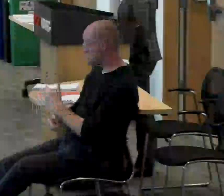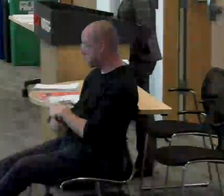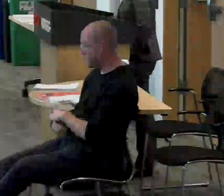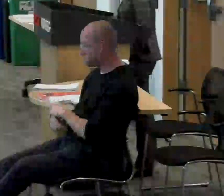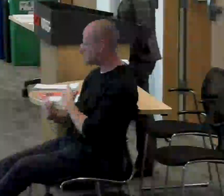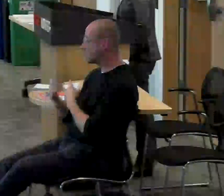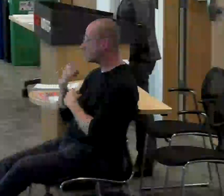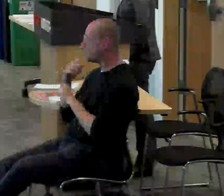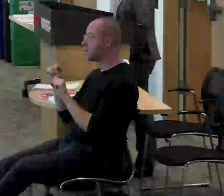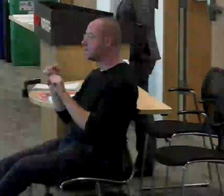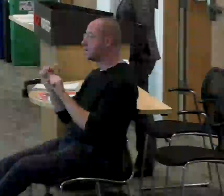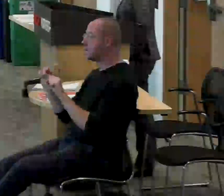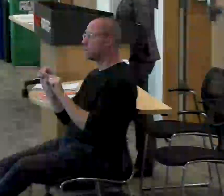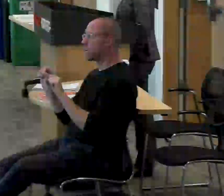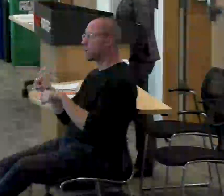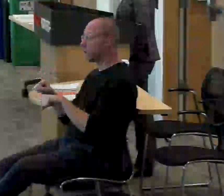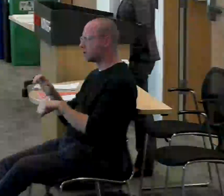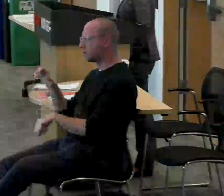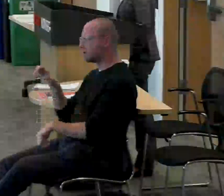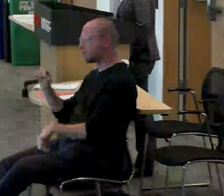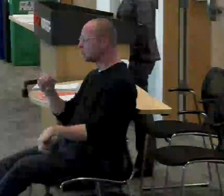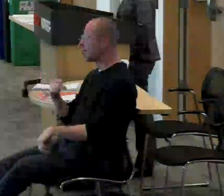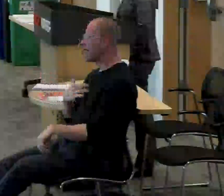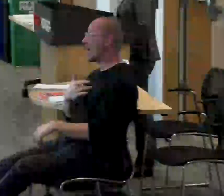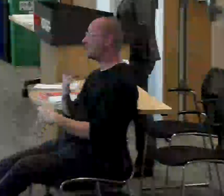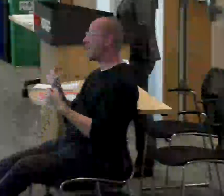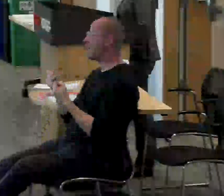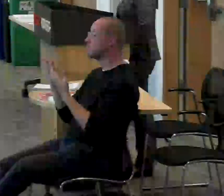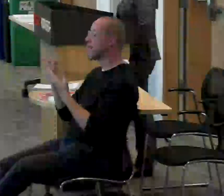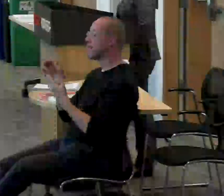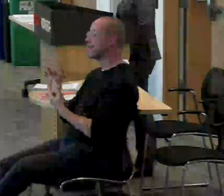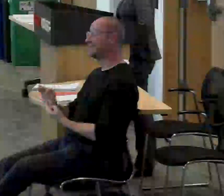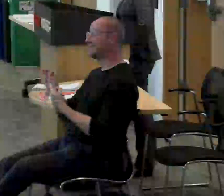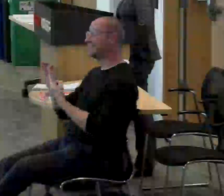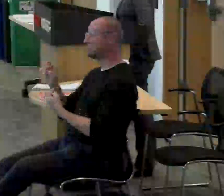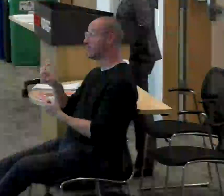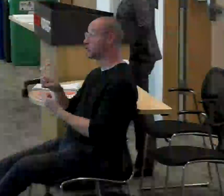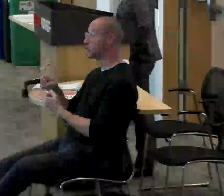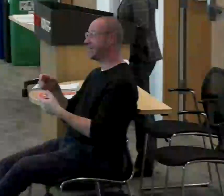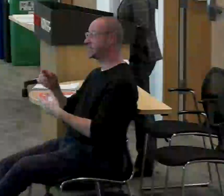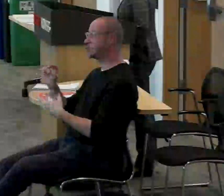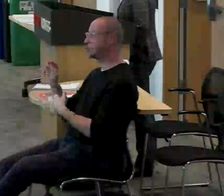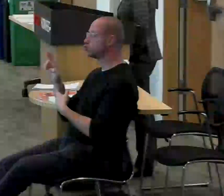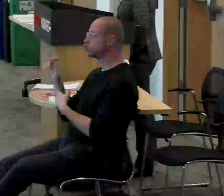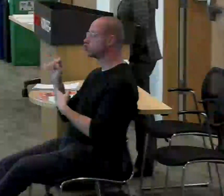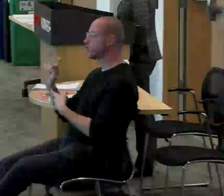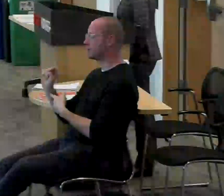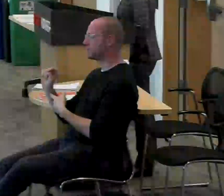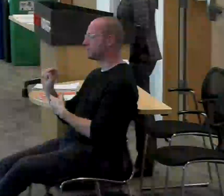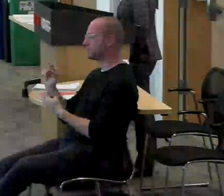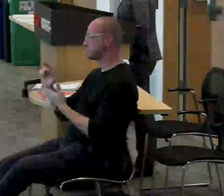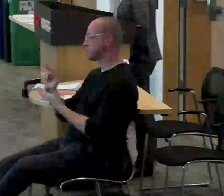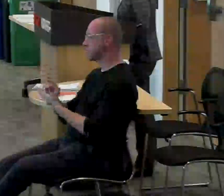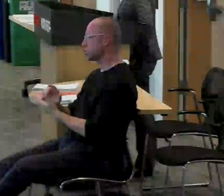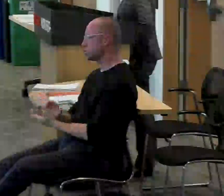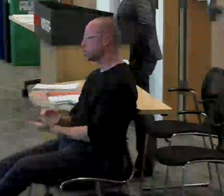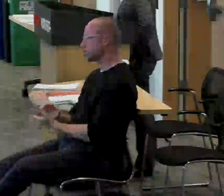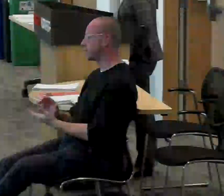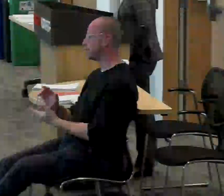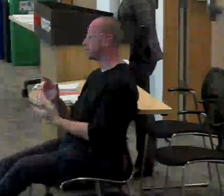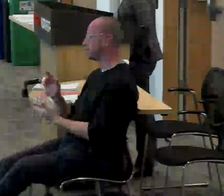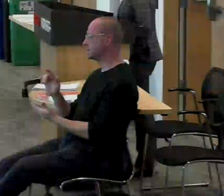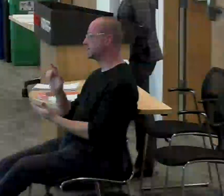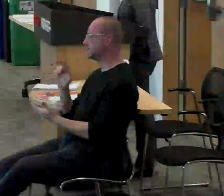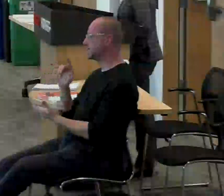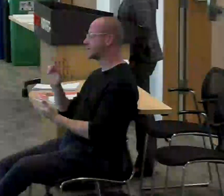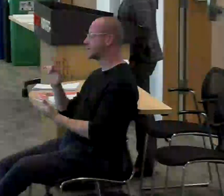believe that, and I think lots of special needs trust attorneys, or at least ones that are providing good advice, in my opinion, depending on obviously